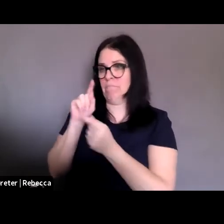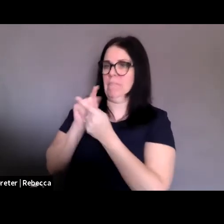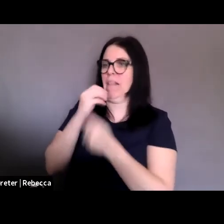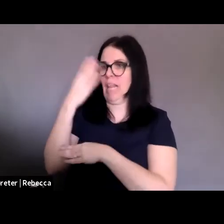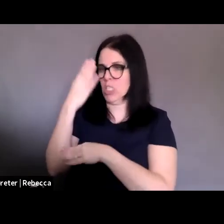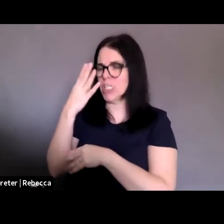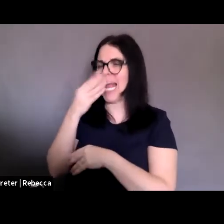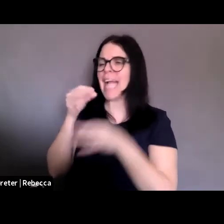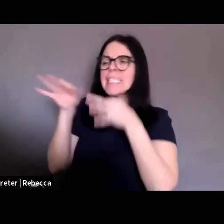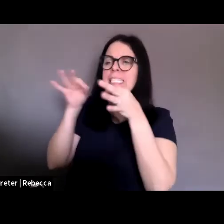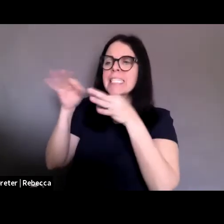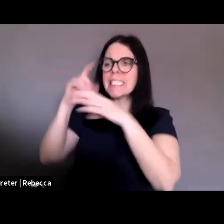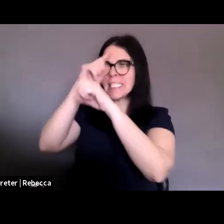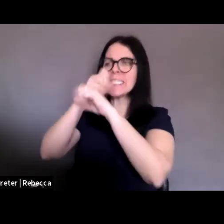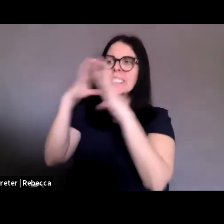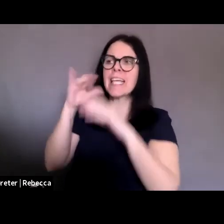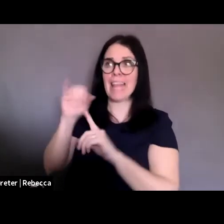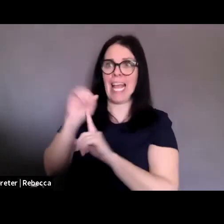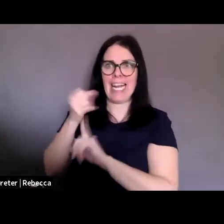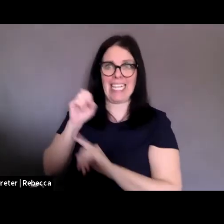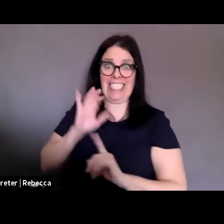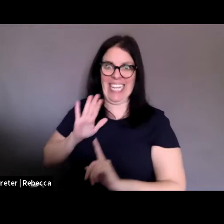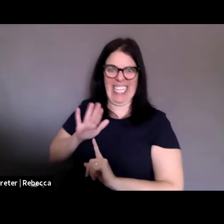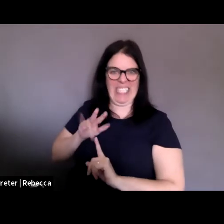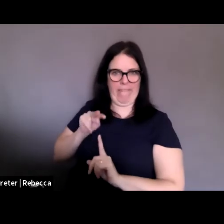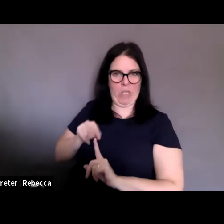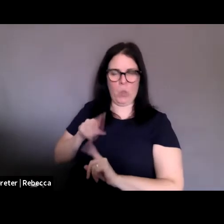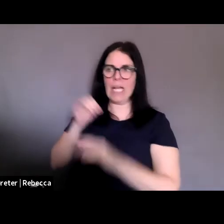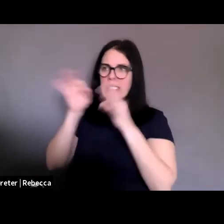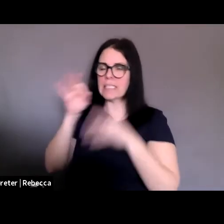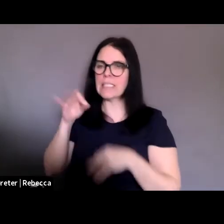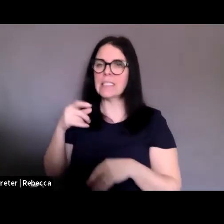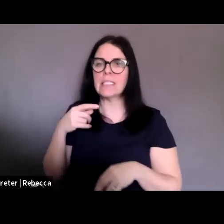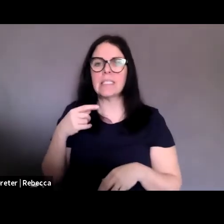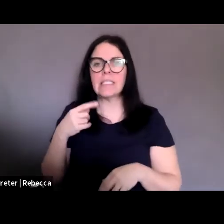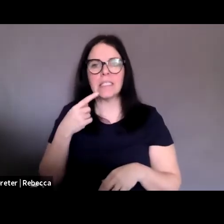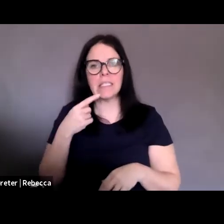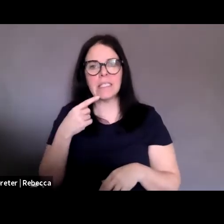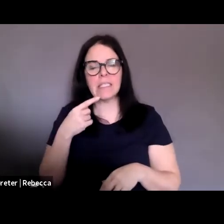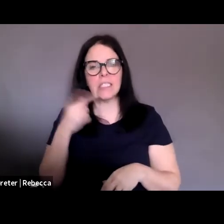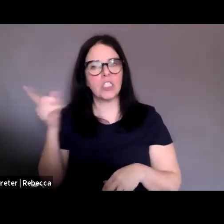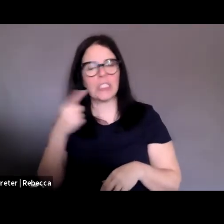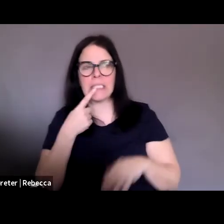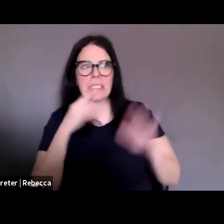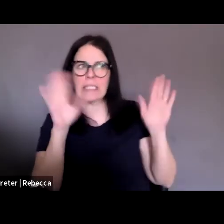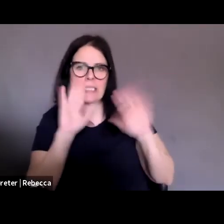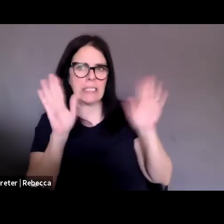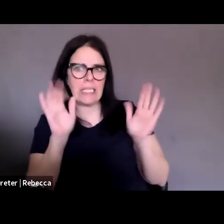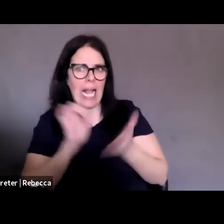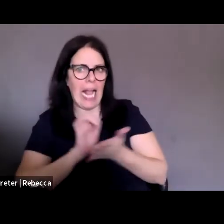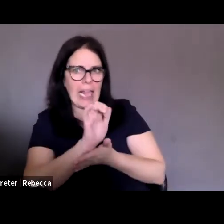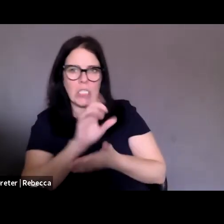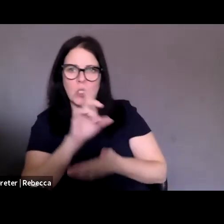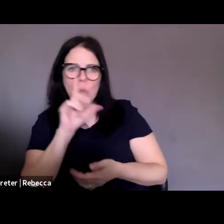case, and got her to say, one thing you don't do in alienation cases is you don't put them in therapy. Regular therapy